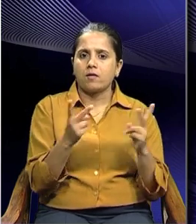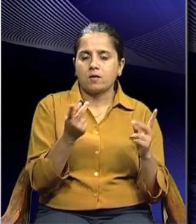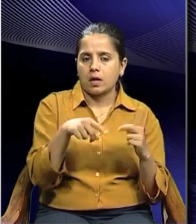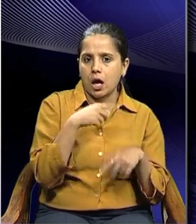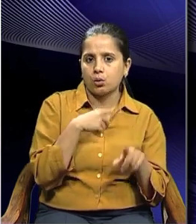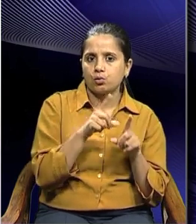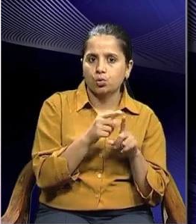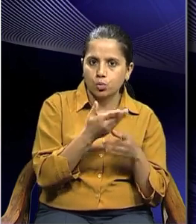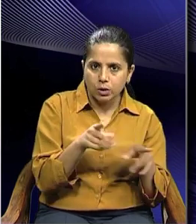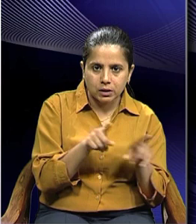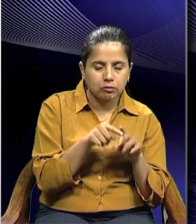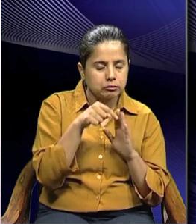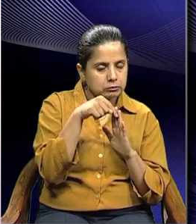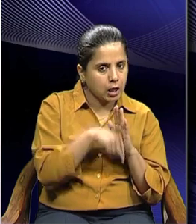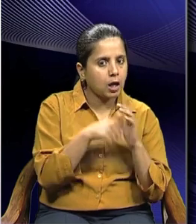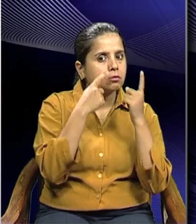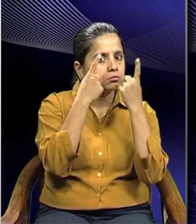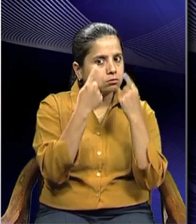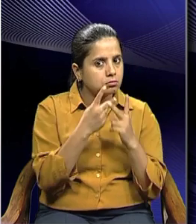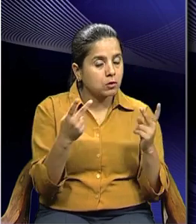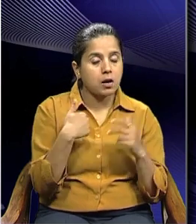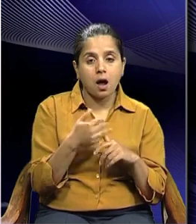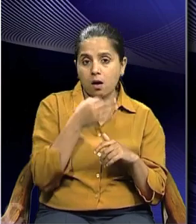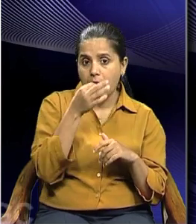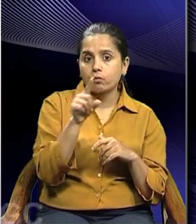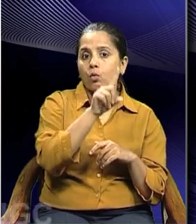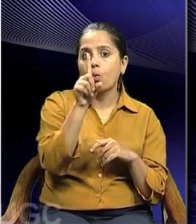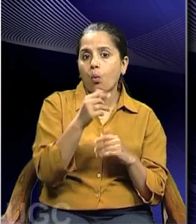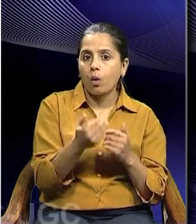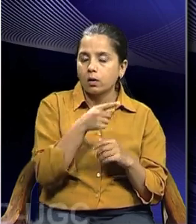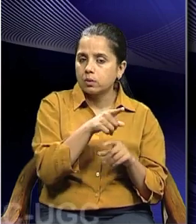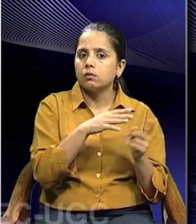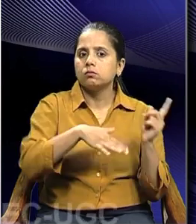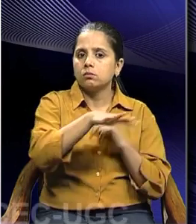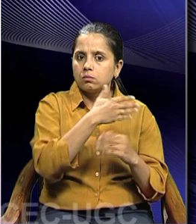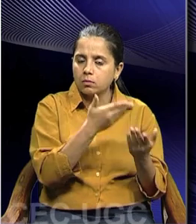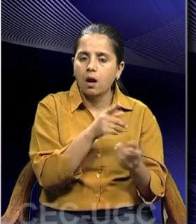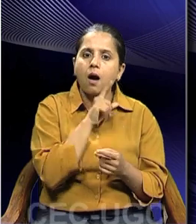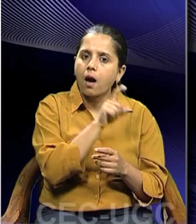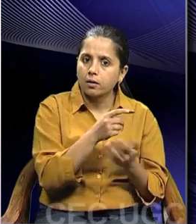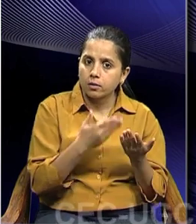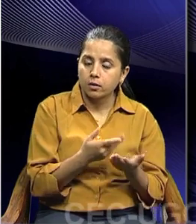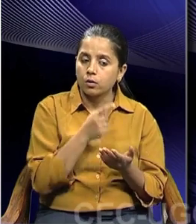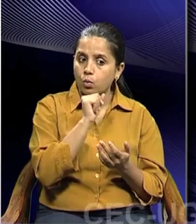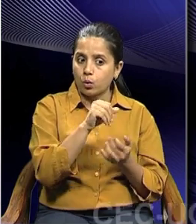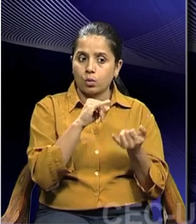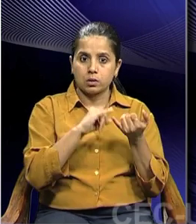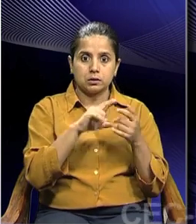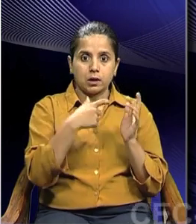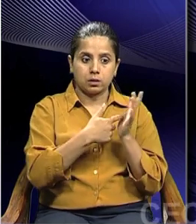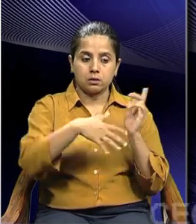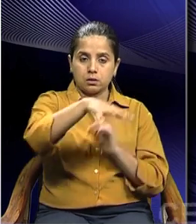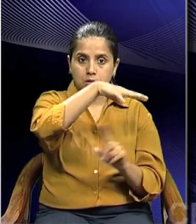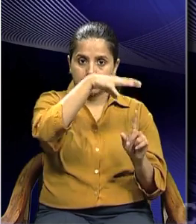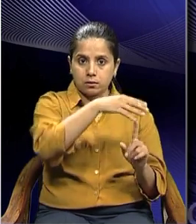do this kind of in-depth analysis. I am asking a question to that sector, that whether your sector is